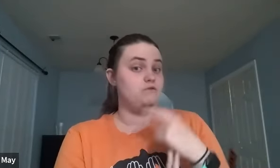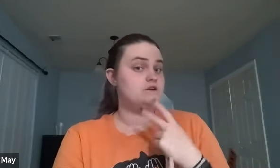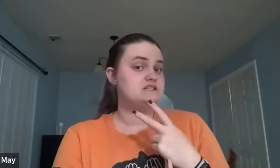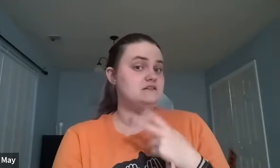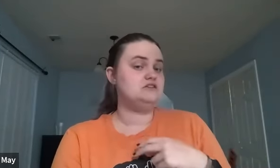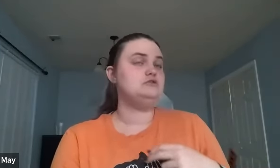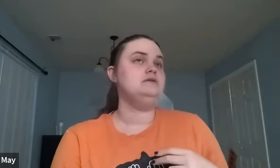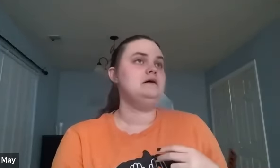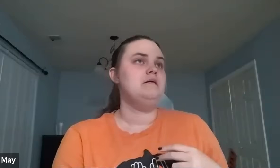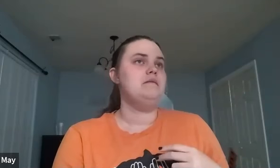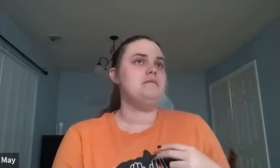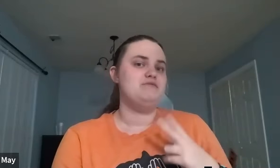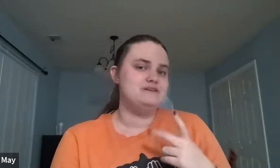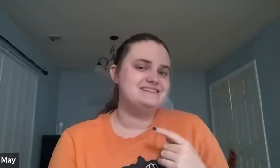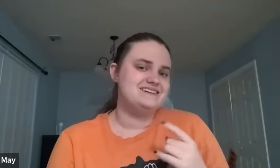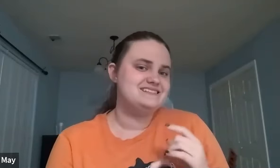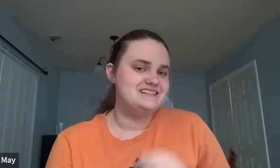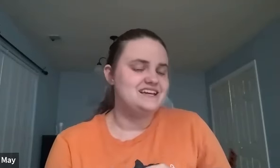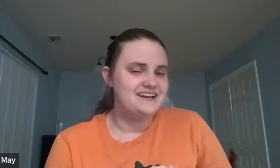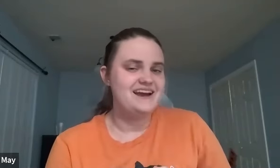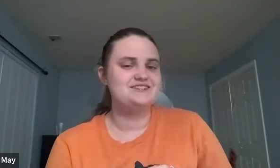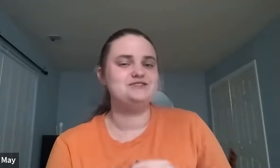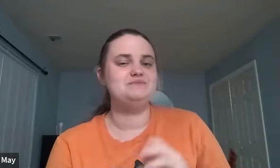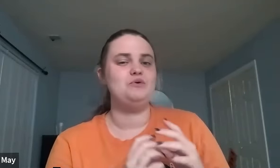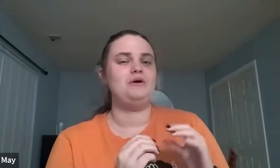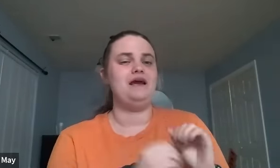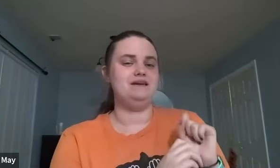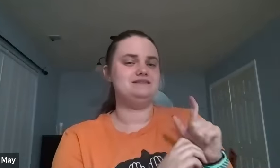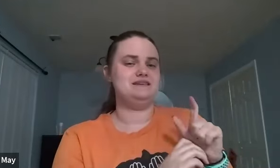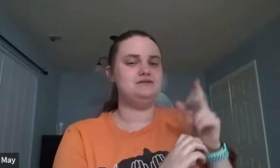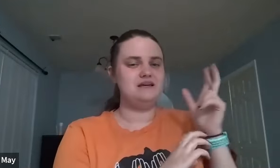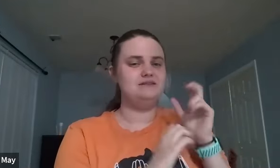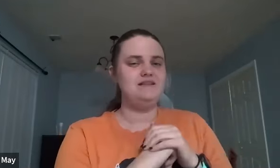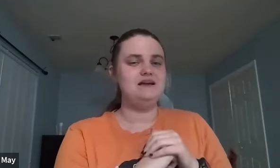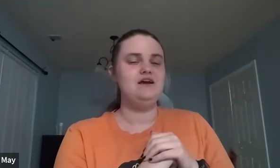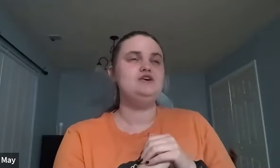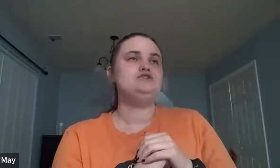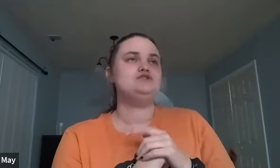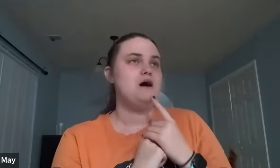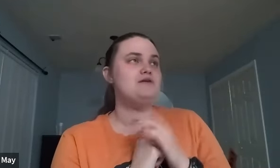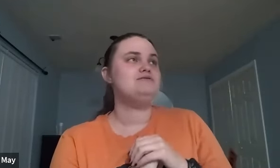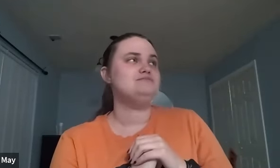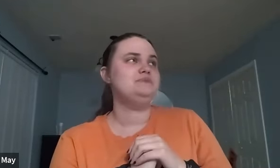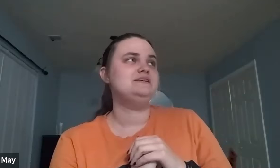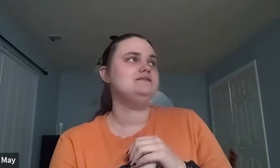voicing a little, my voicing does tend to get actually more ASL sounding like, So I'll be